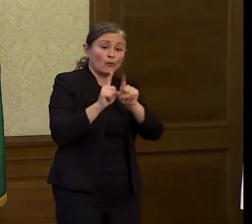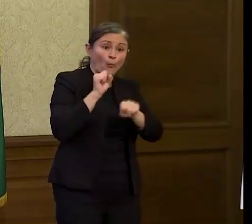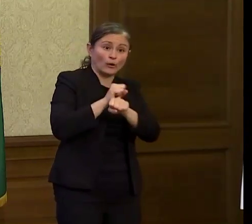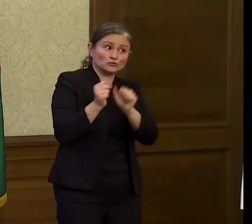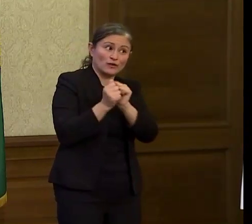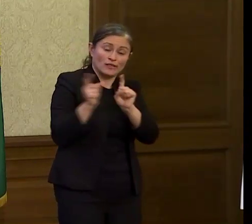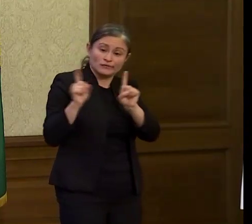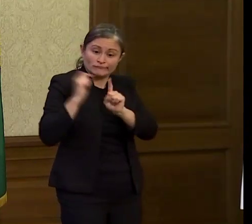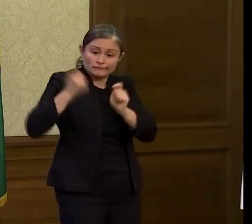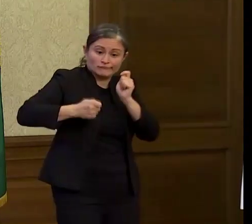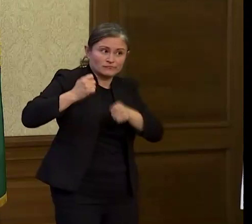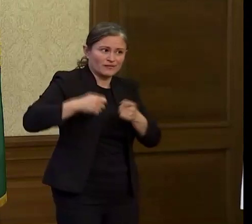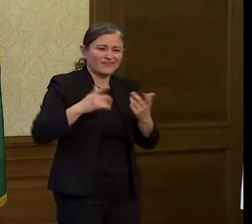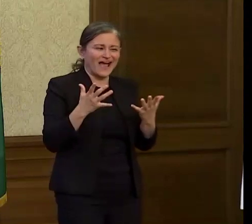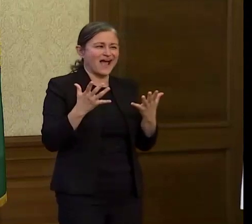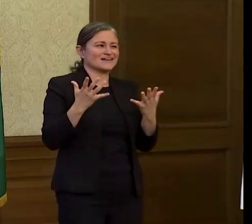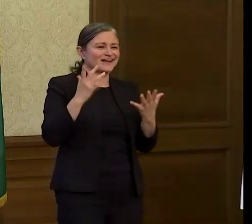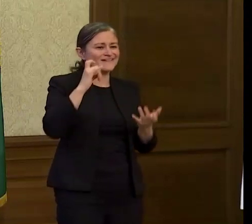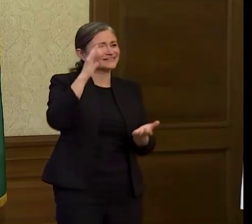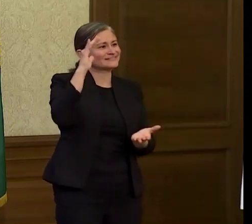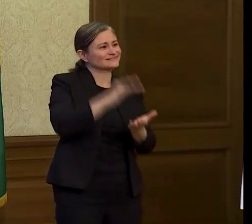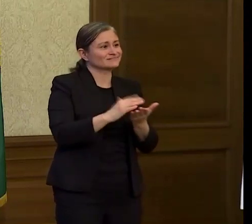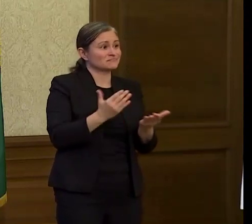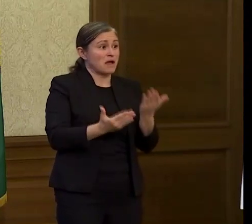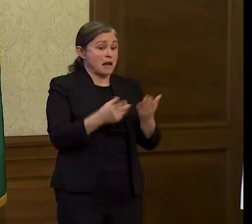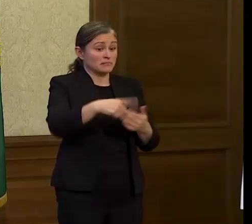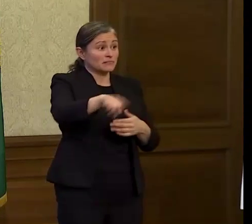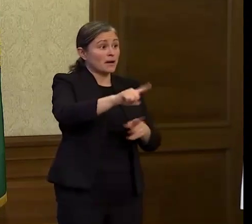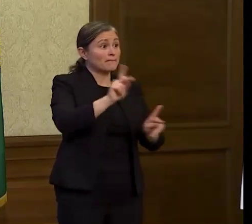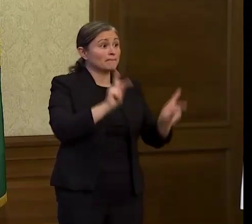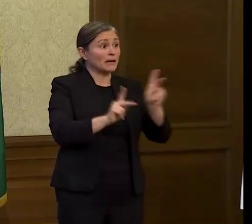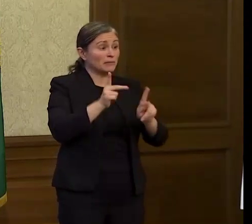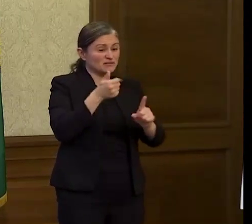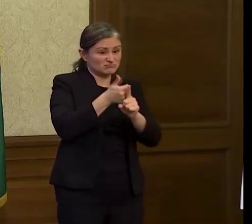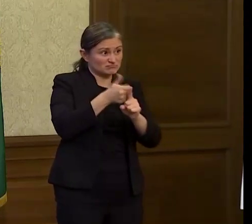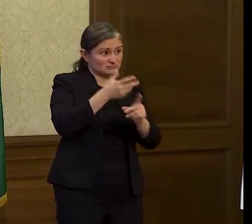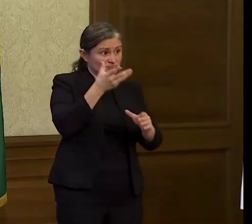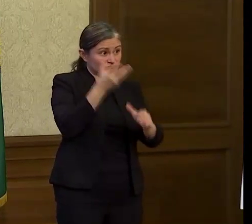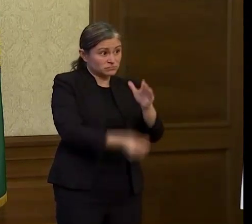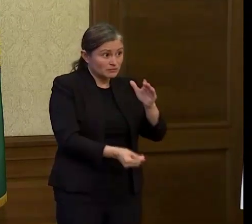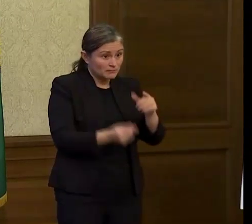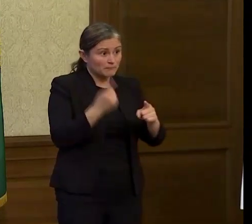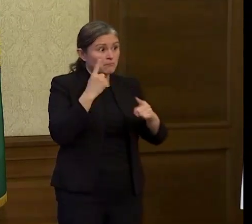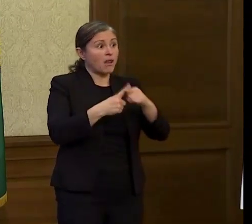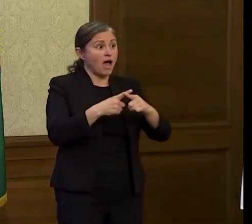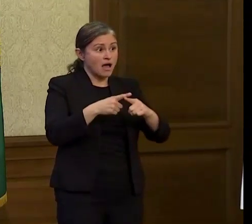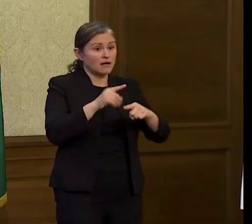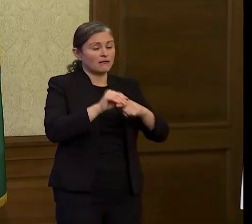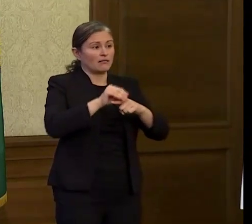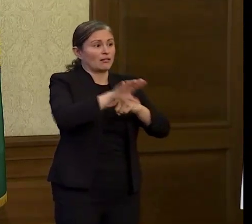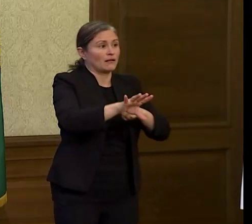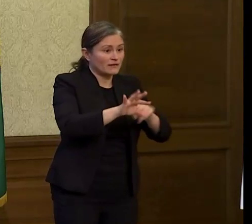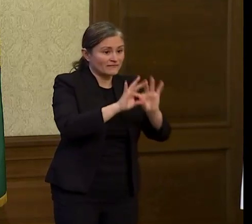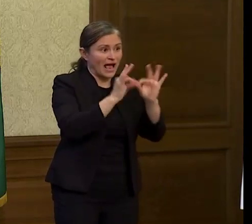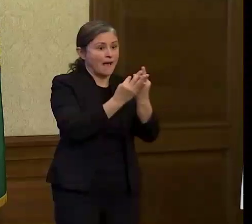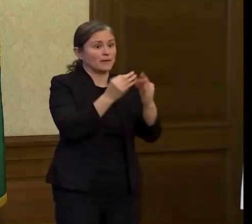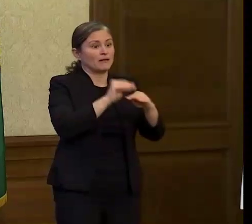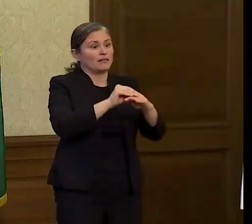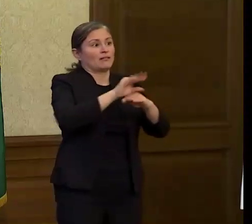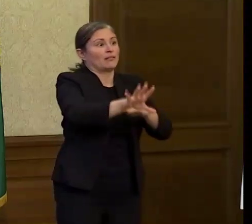and perhaps end up in them being a fatality, but also transmitting the disease to their families when they go home at